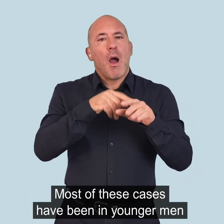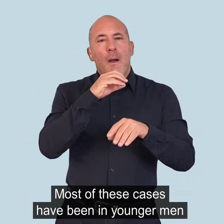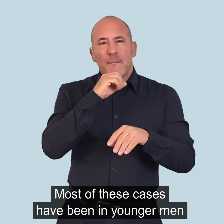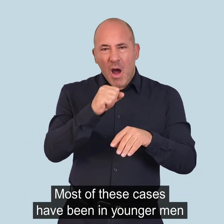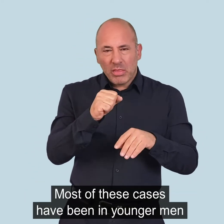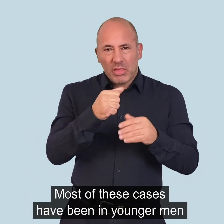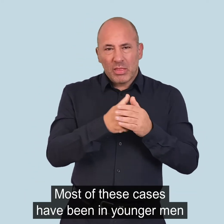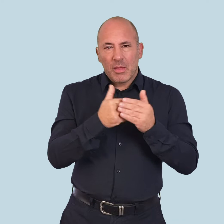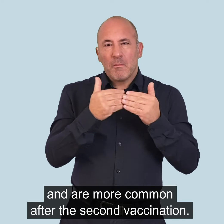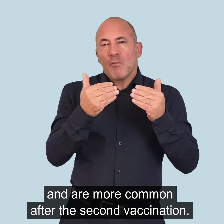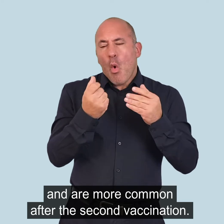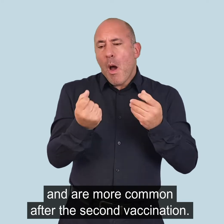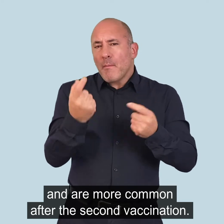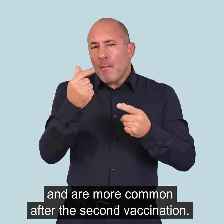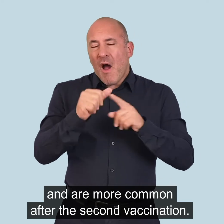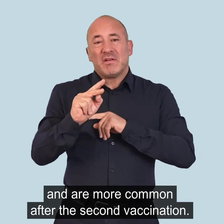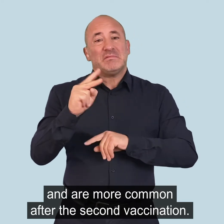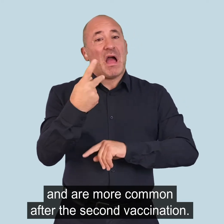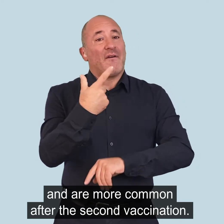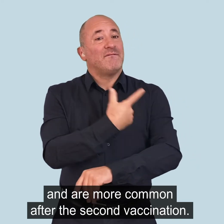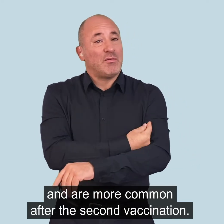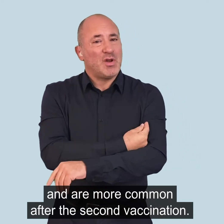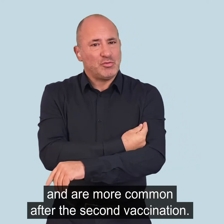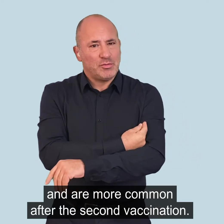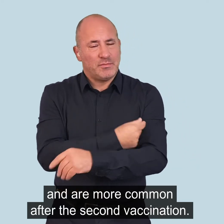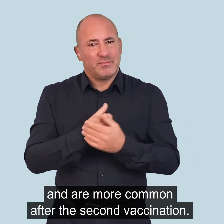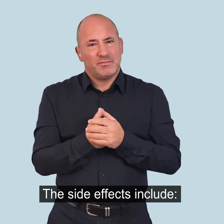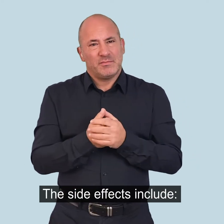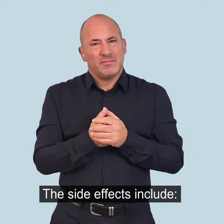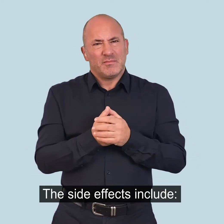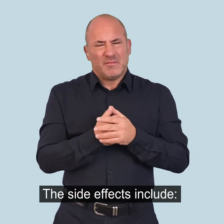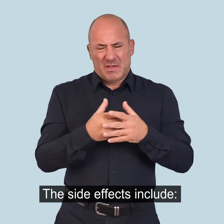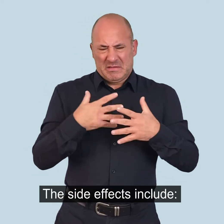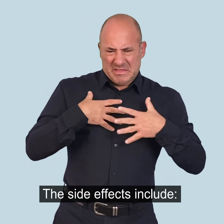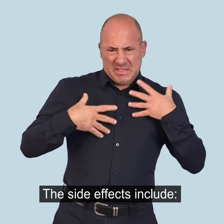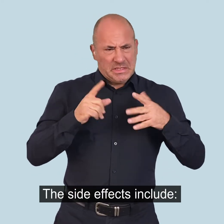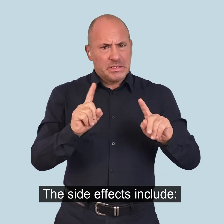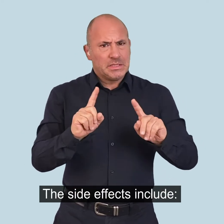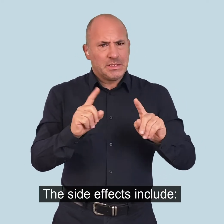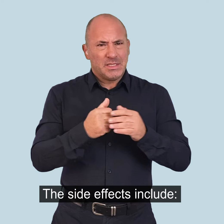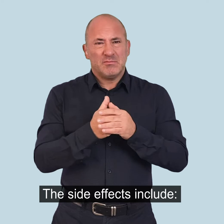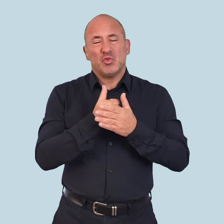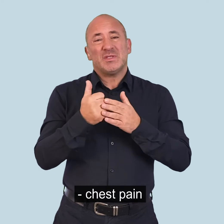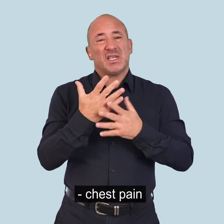younger men and are more common after the second vaccination. The side effects include chest